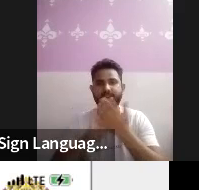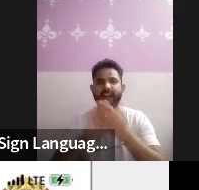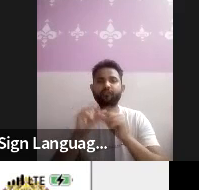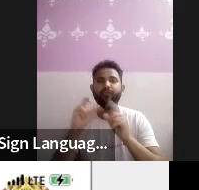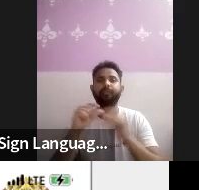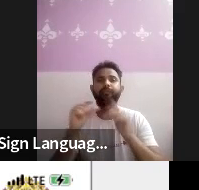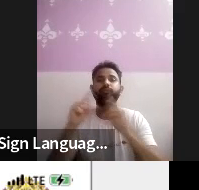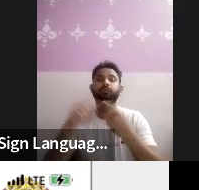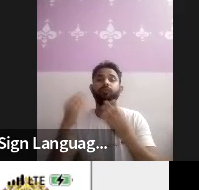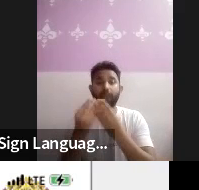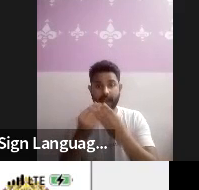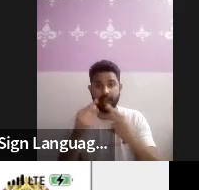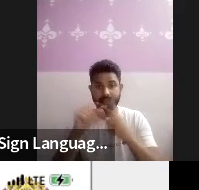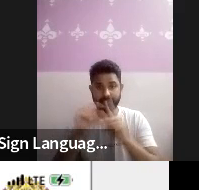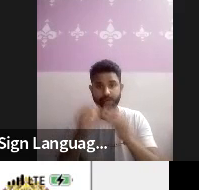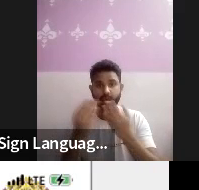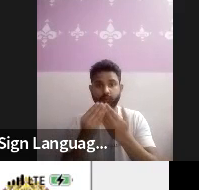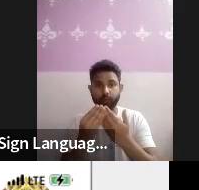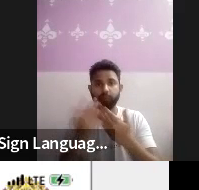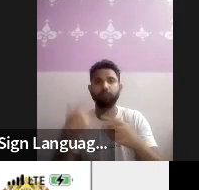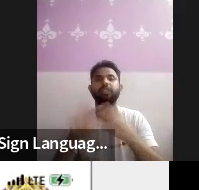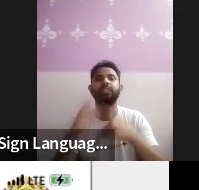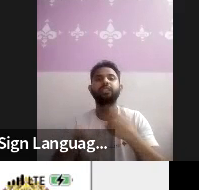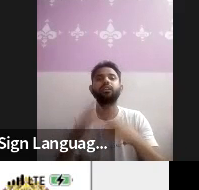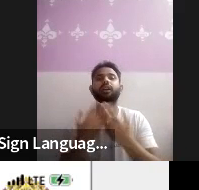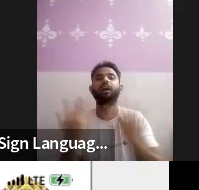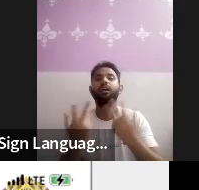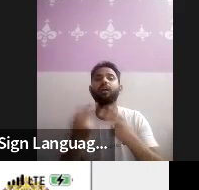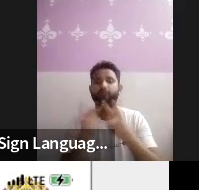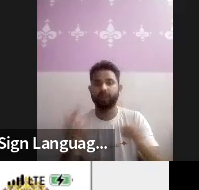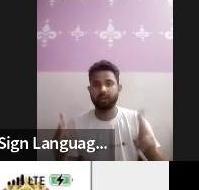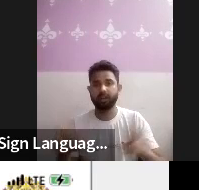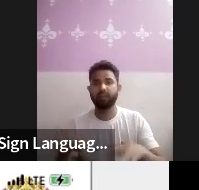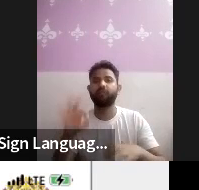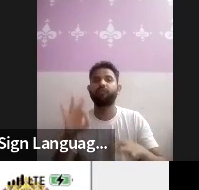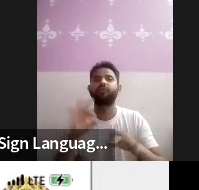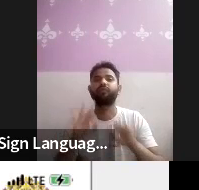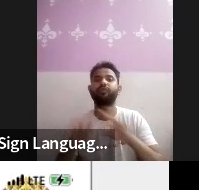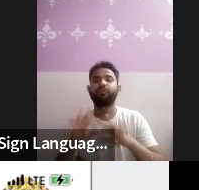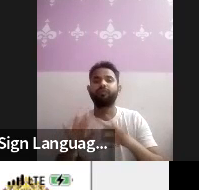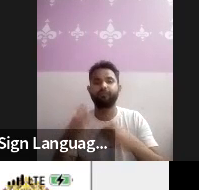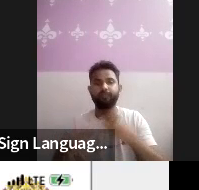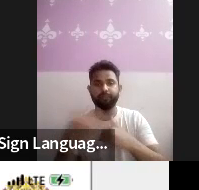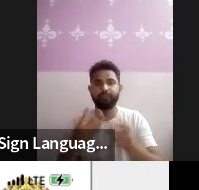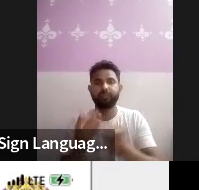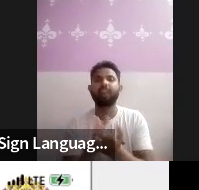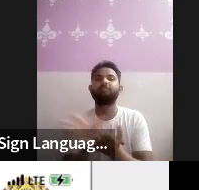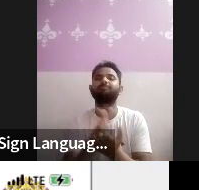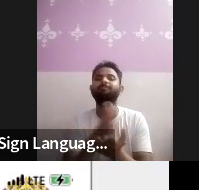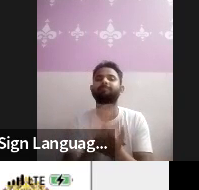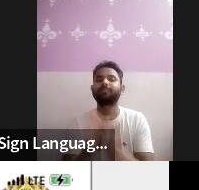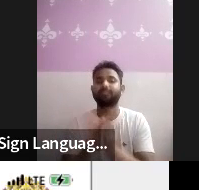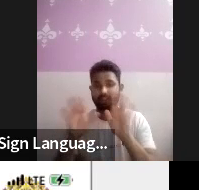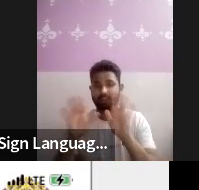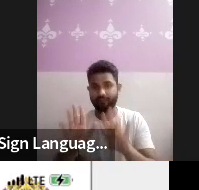thing that we suggest, that they can improve the app to make it an educational tool, to make it give more precise information, and make it